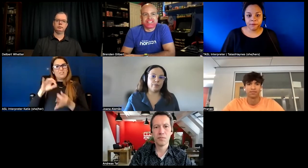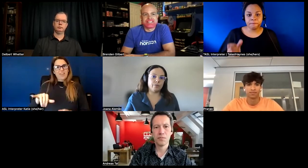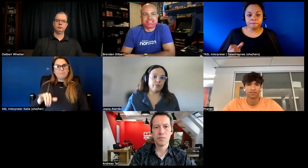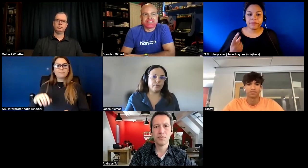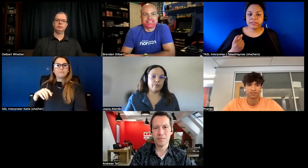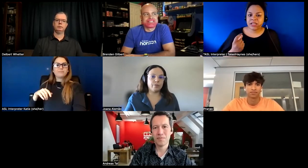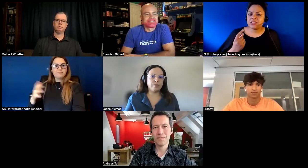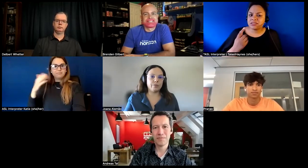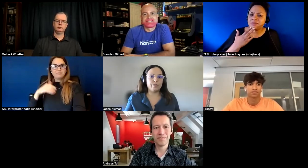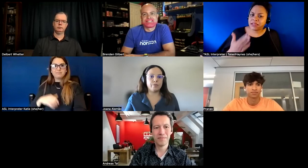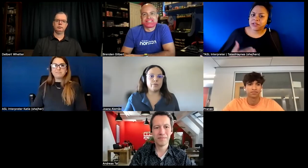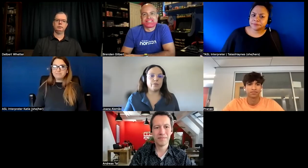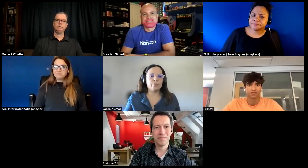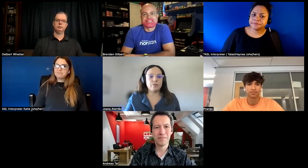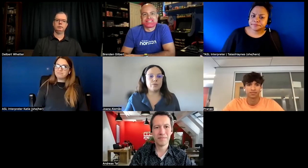thank you